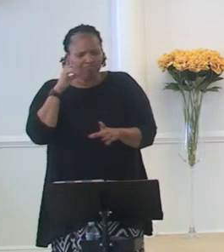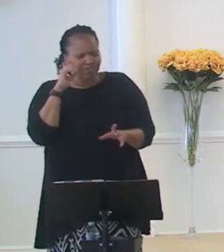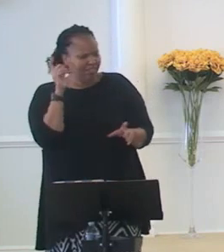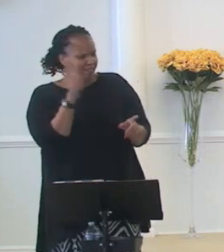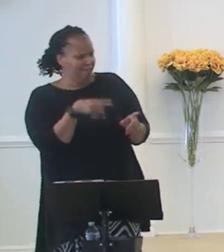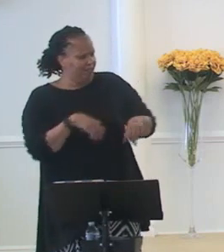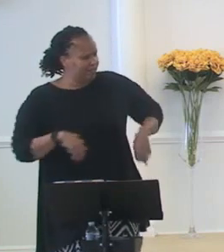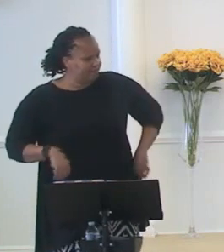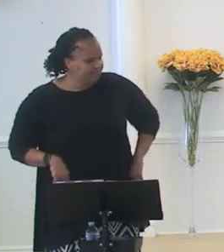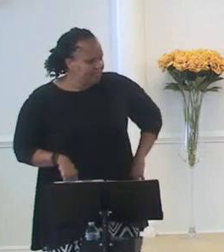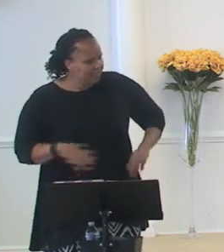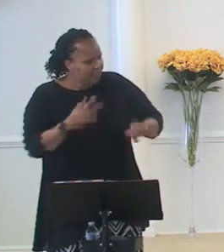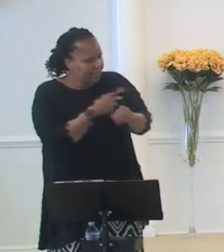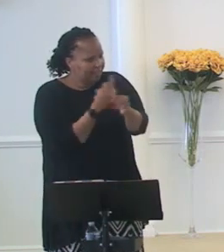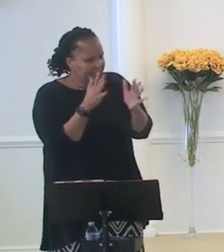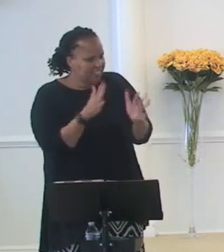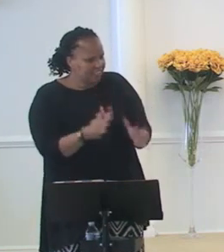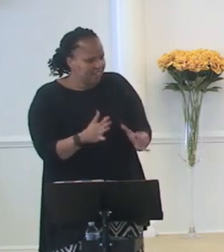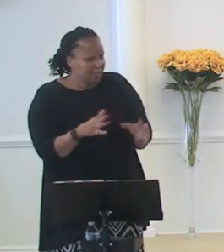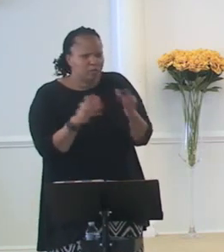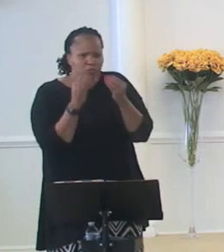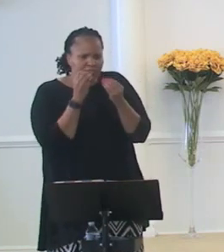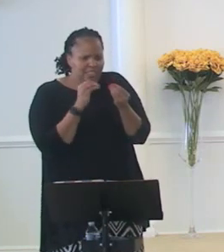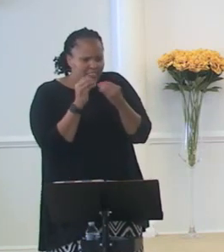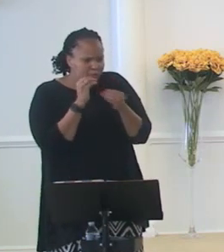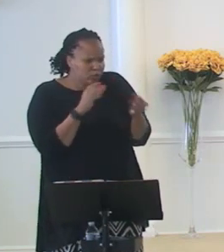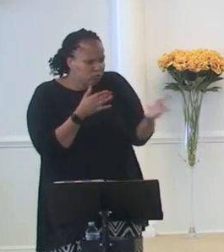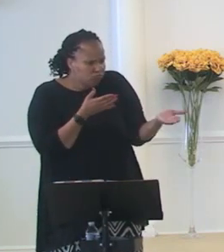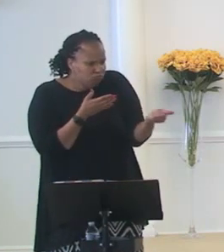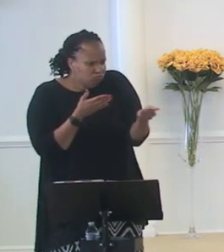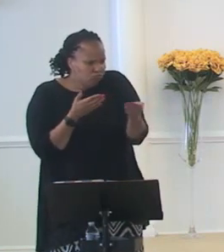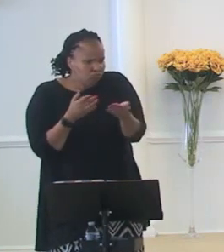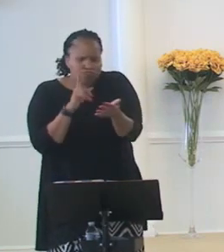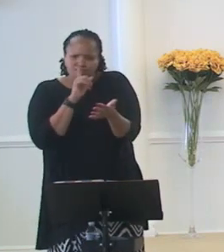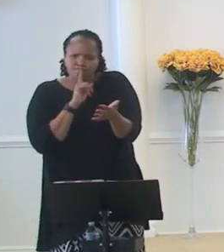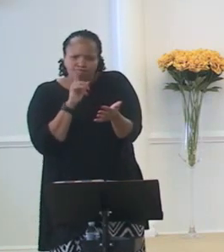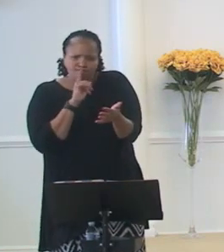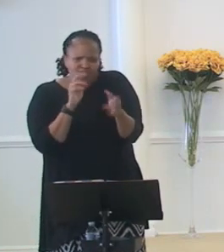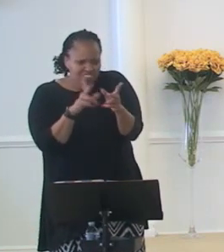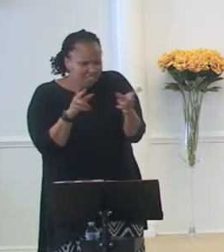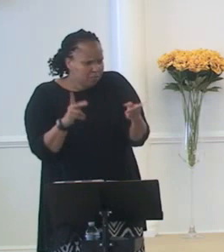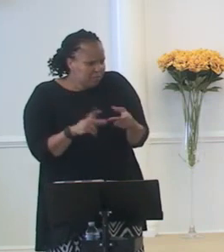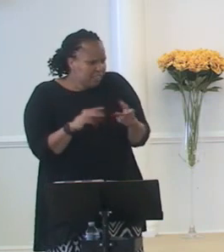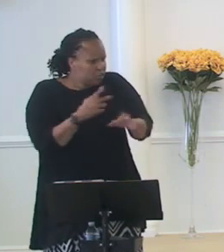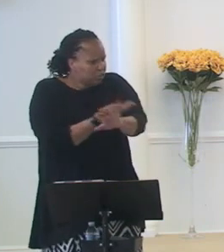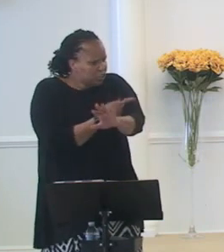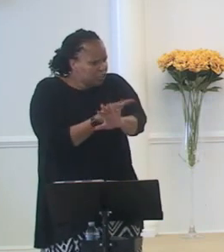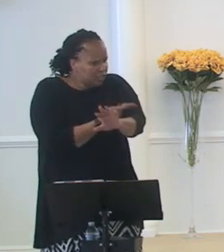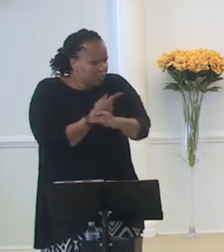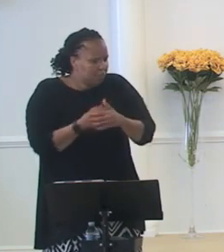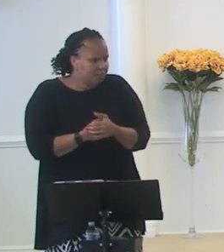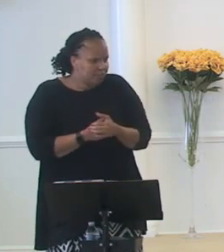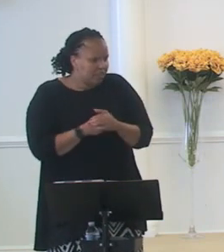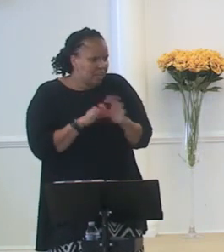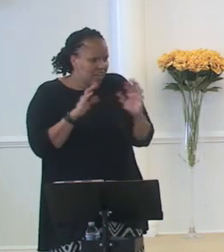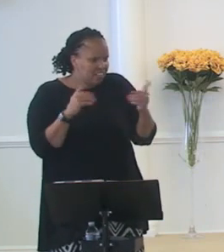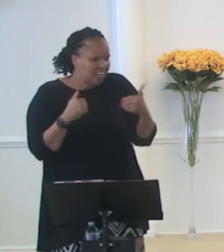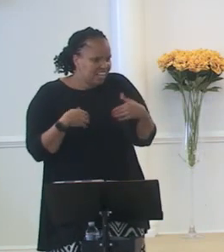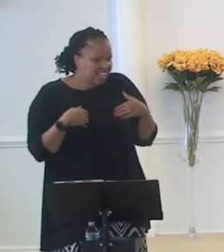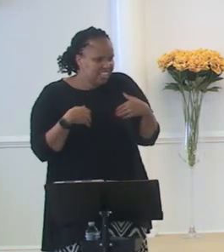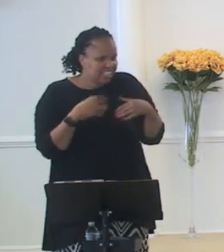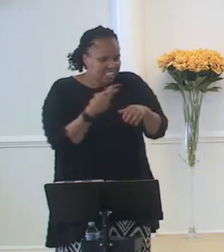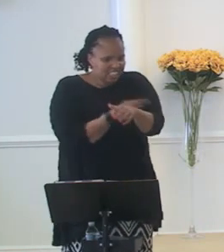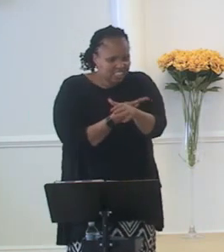Thomas, would take food to a secluded place. He would take food to this sheep that had a broken